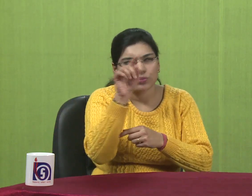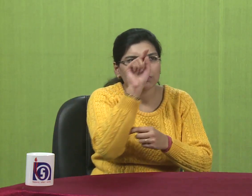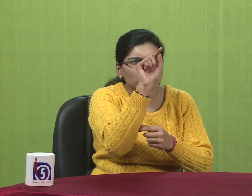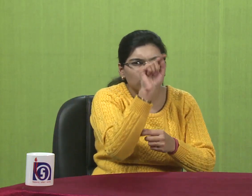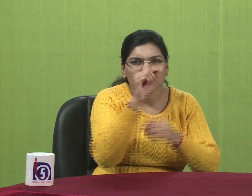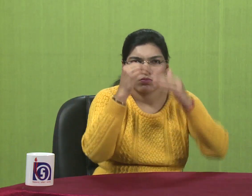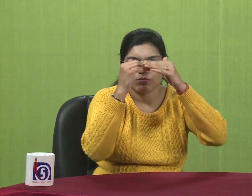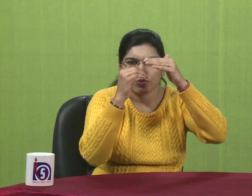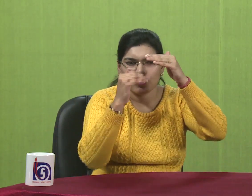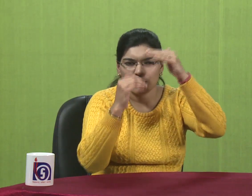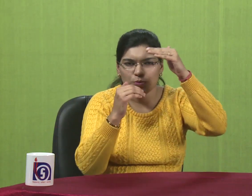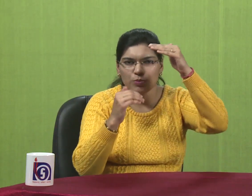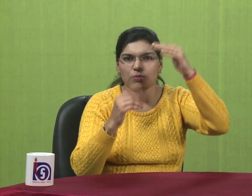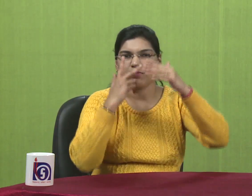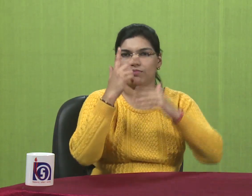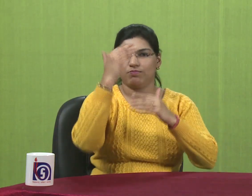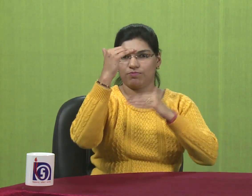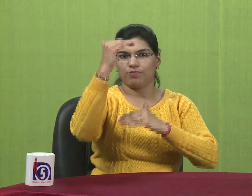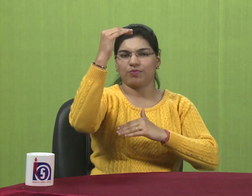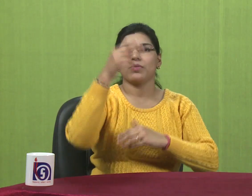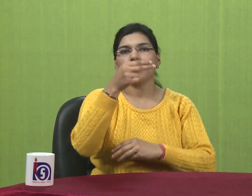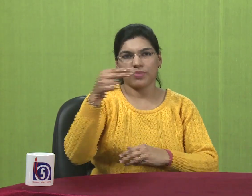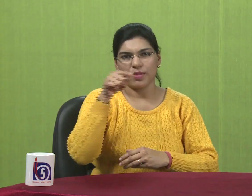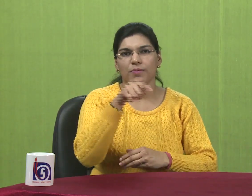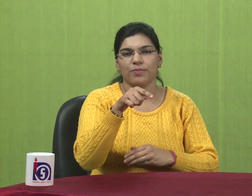Individual line spacing is easy to change.